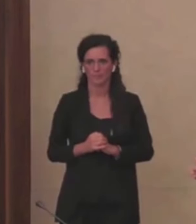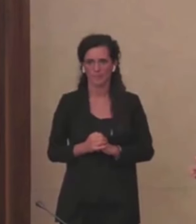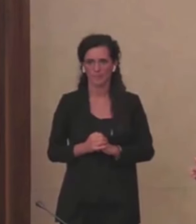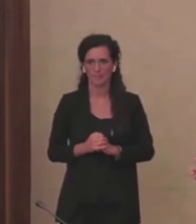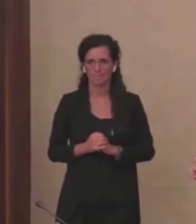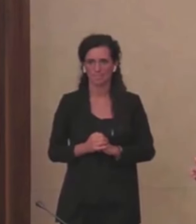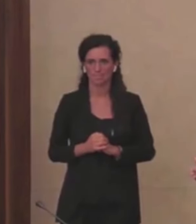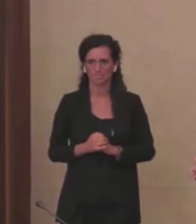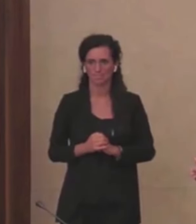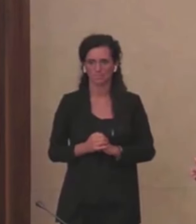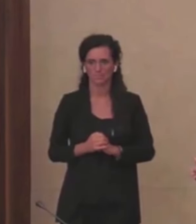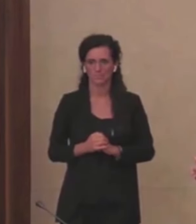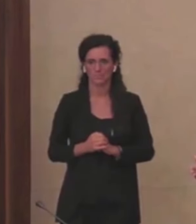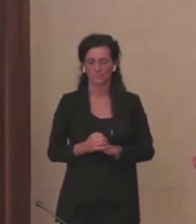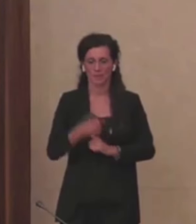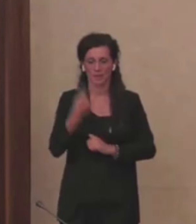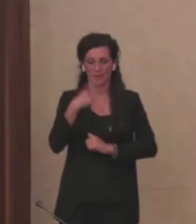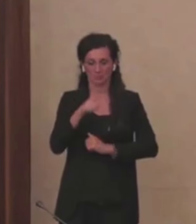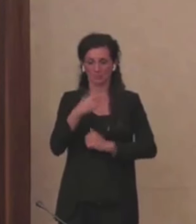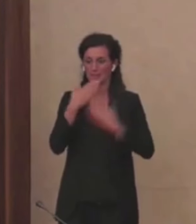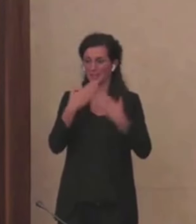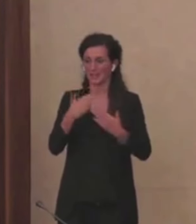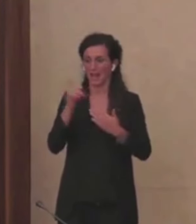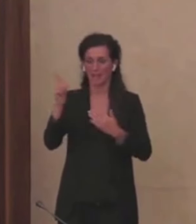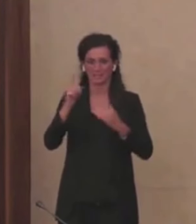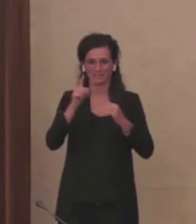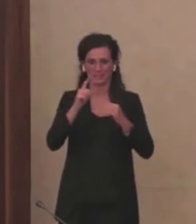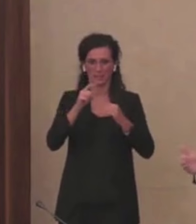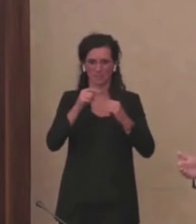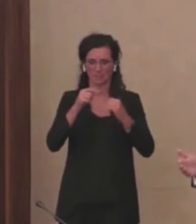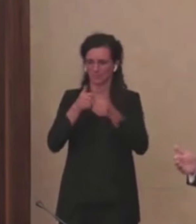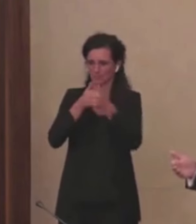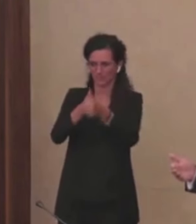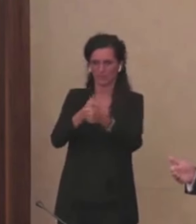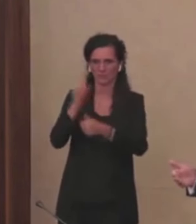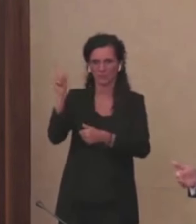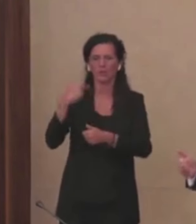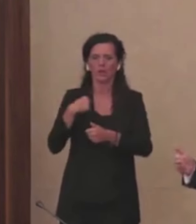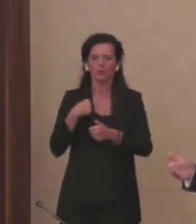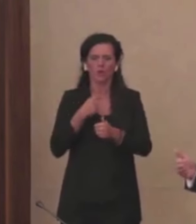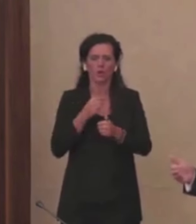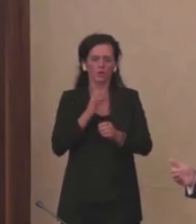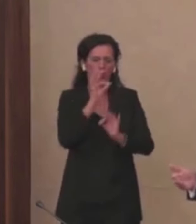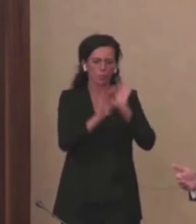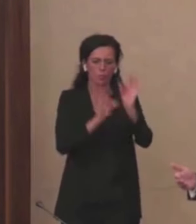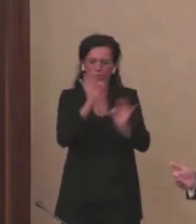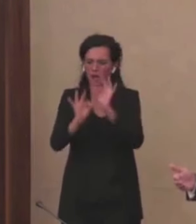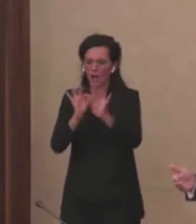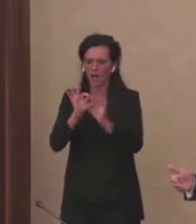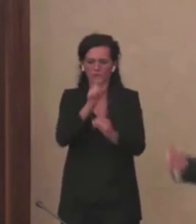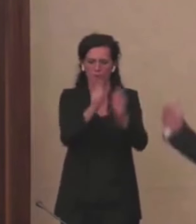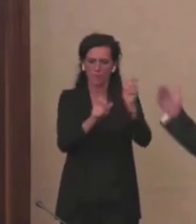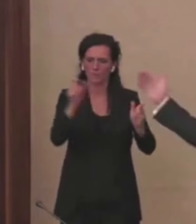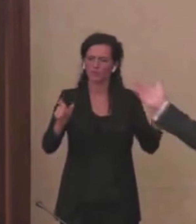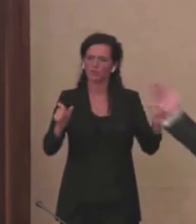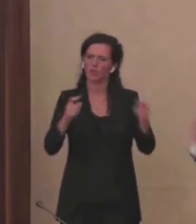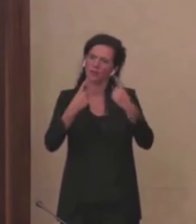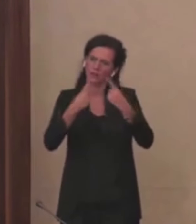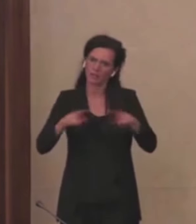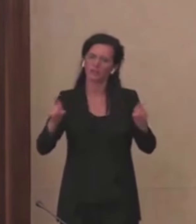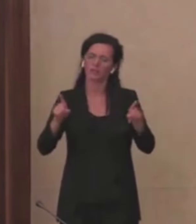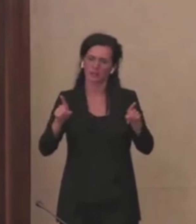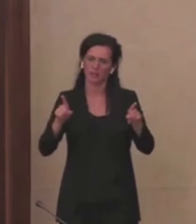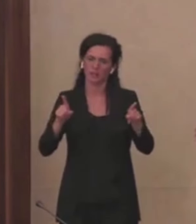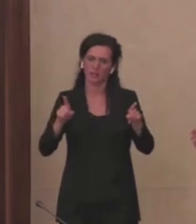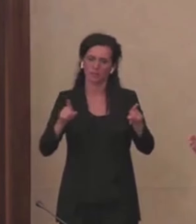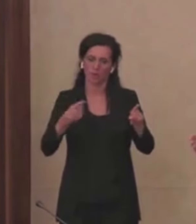we treat these individuals. I don't know how many COVID individuals that you've spoken to, or if you've even